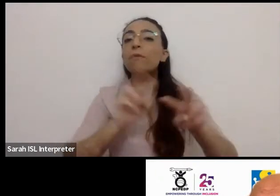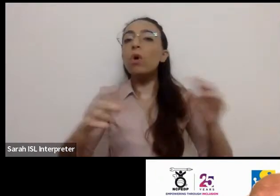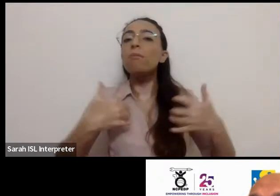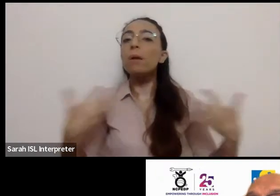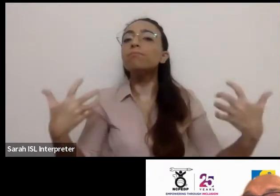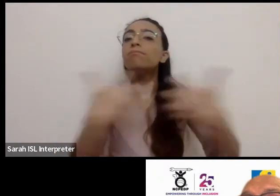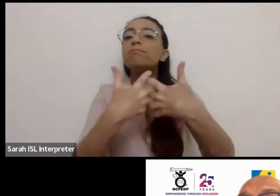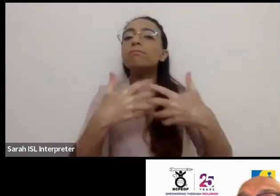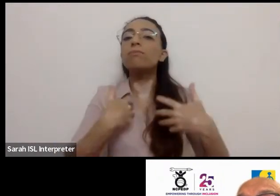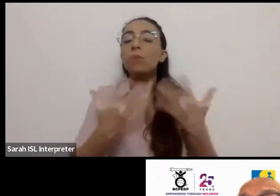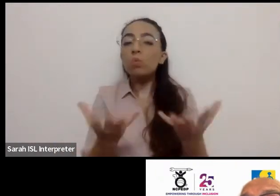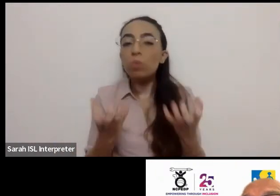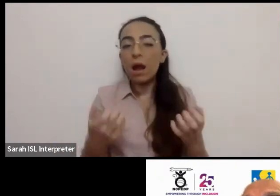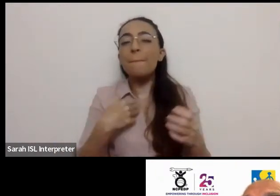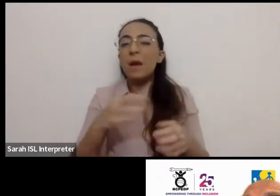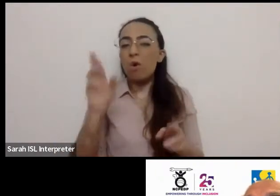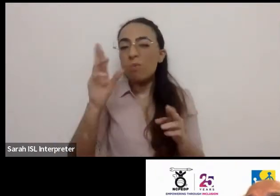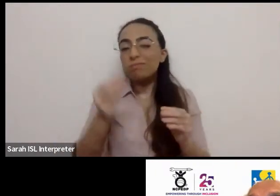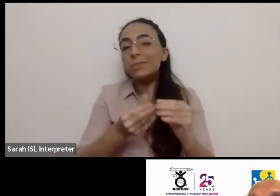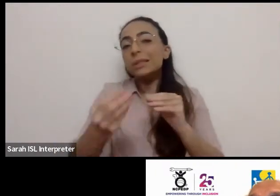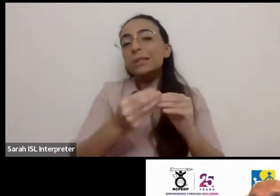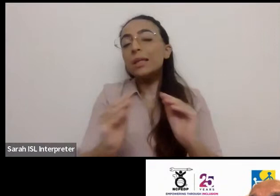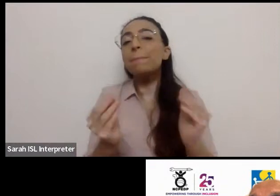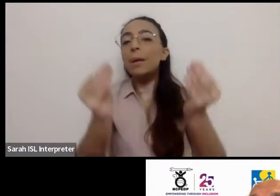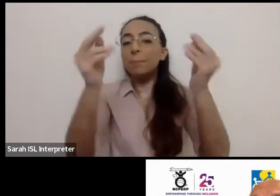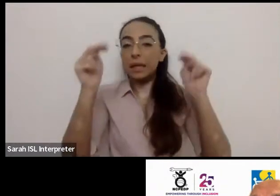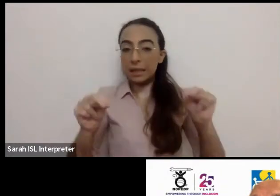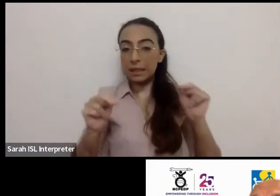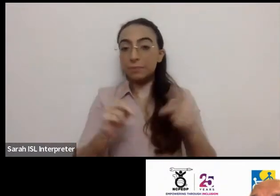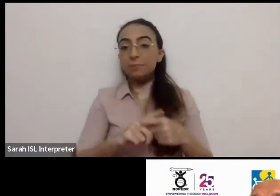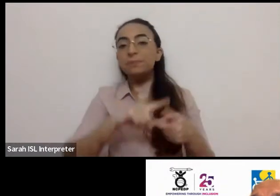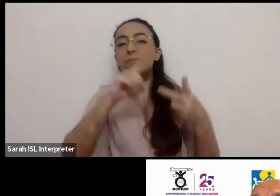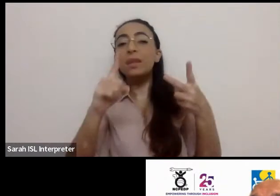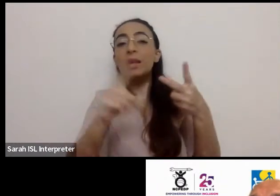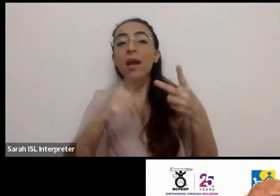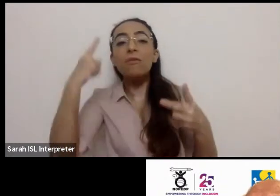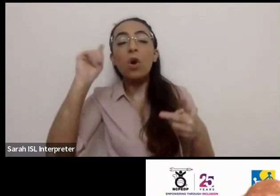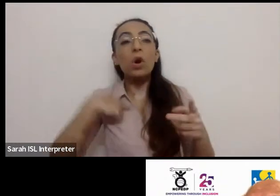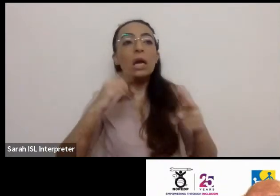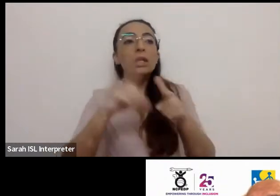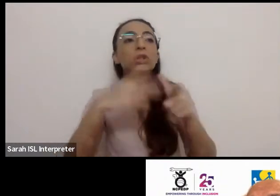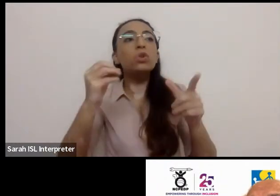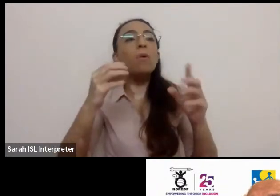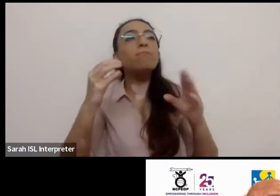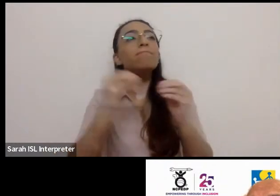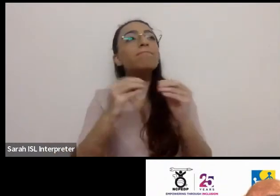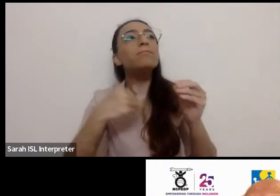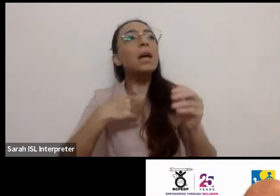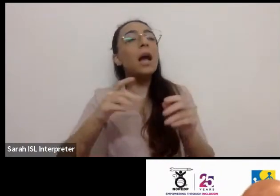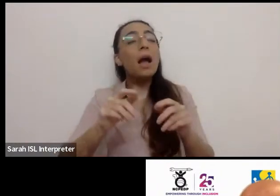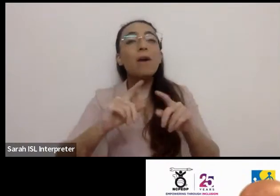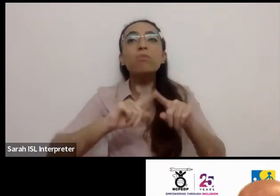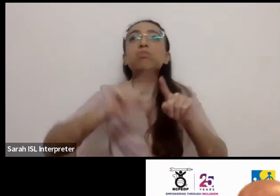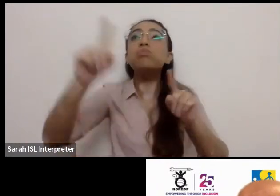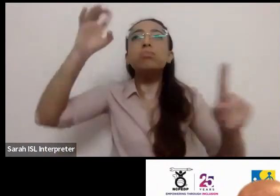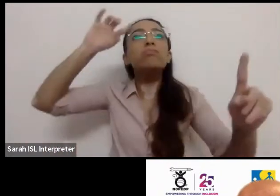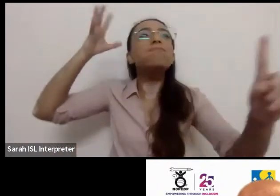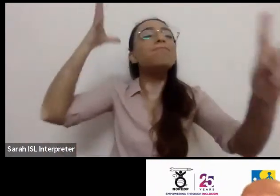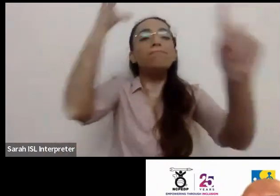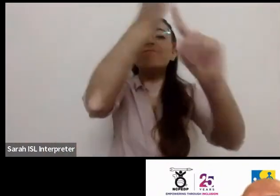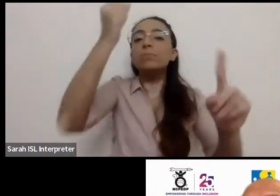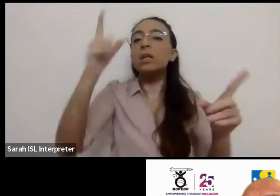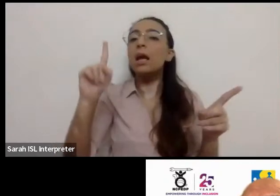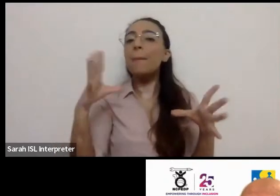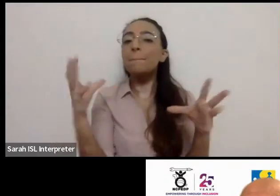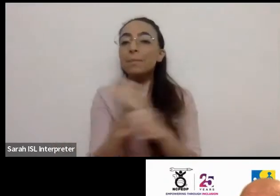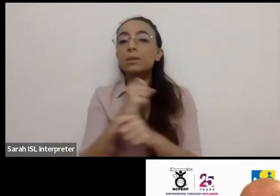do a better job of that. Two is, a lack of career path. And how do we have a long-term and clear and sustained career